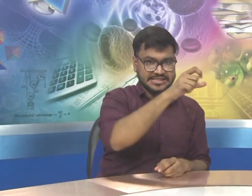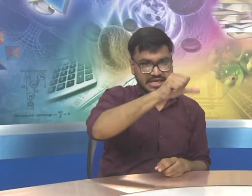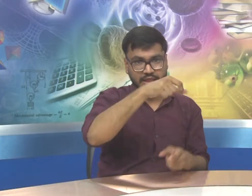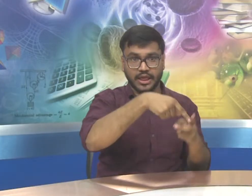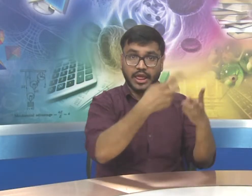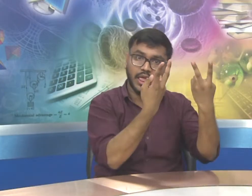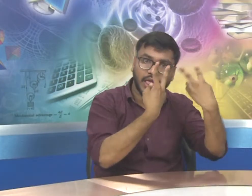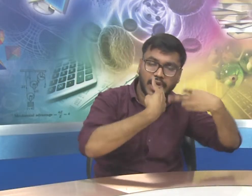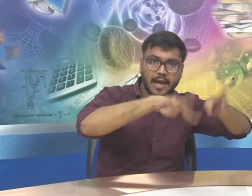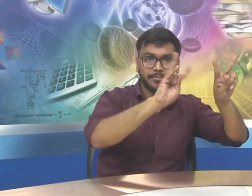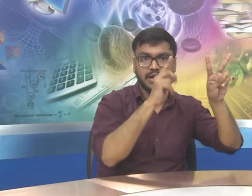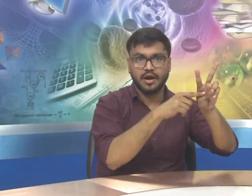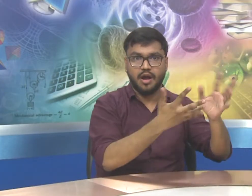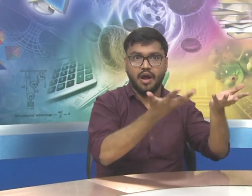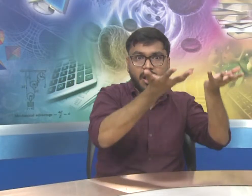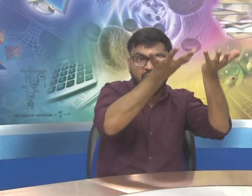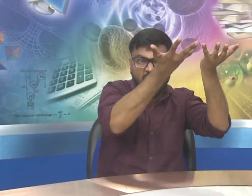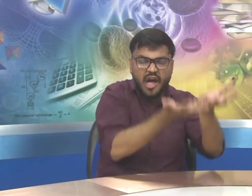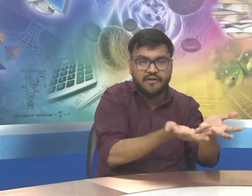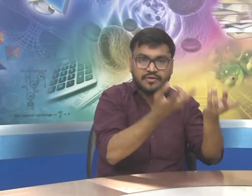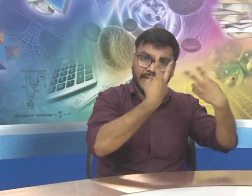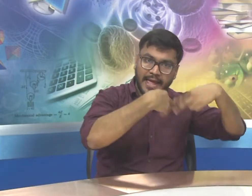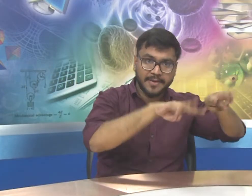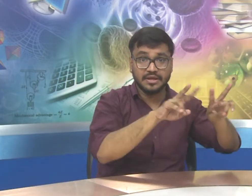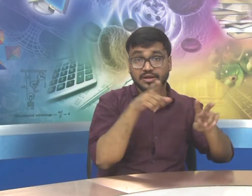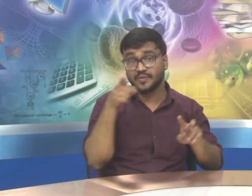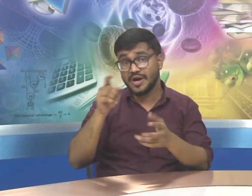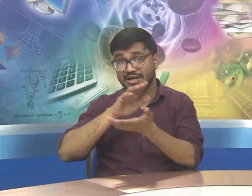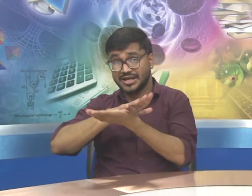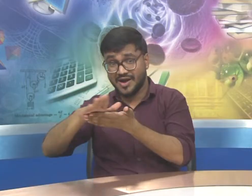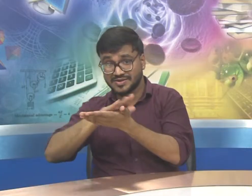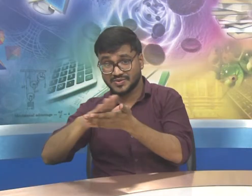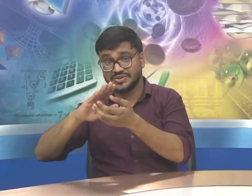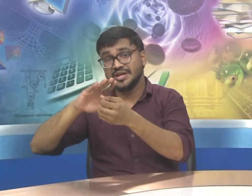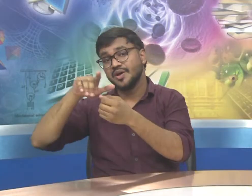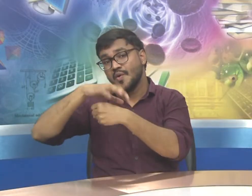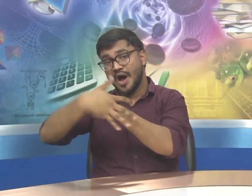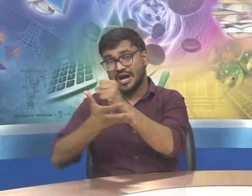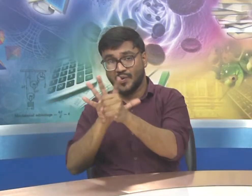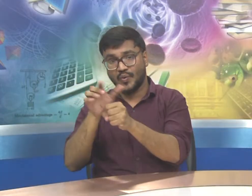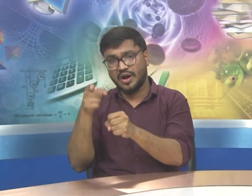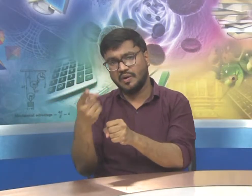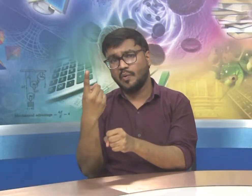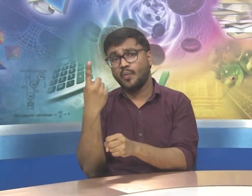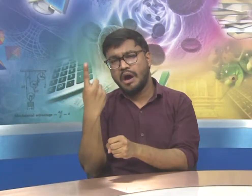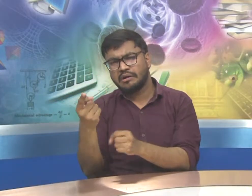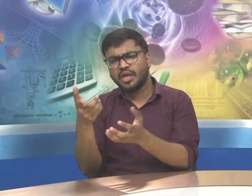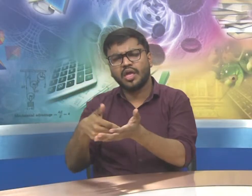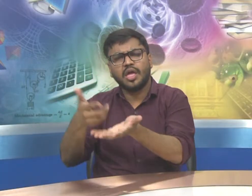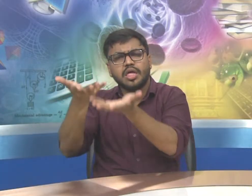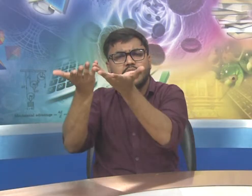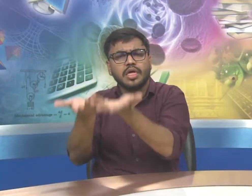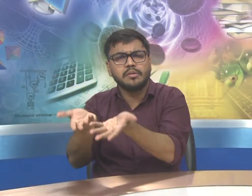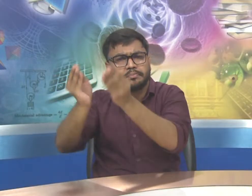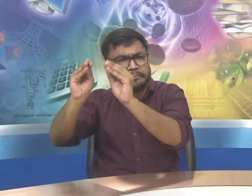he thought that one oxygen atom is about 7.9 times heavier than